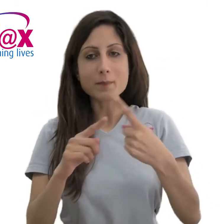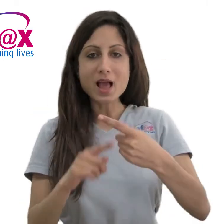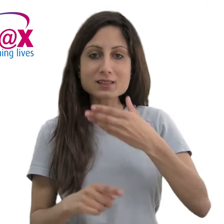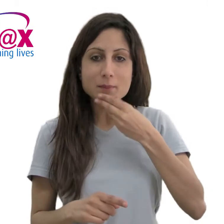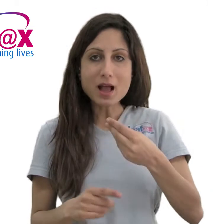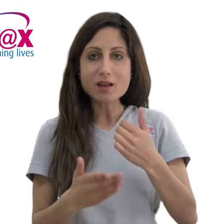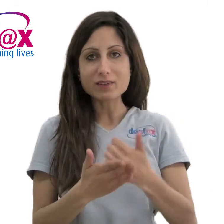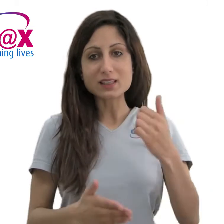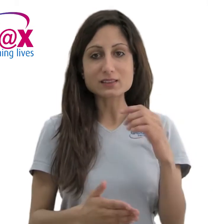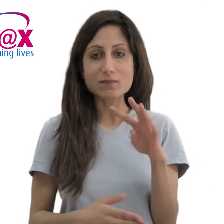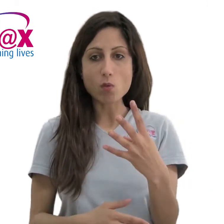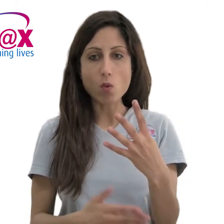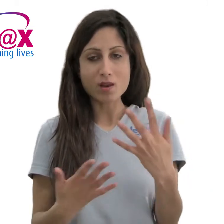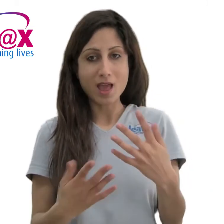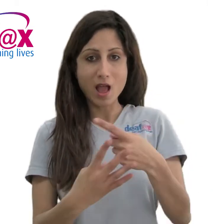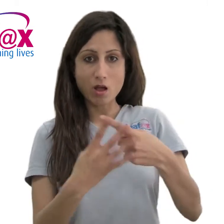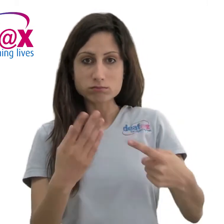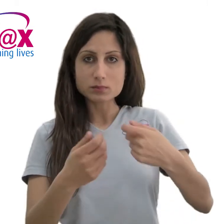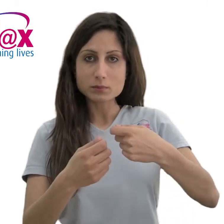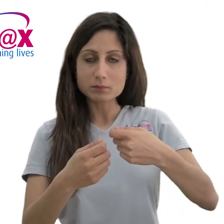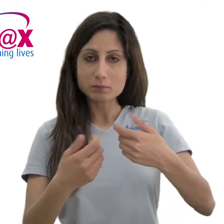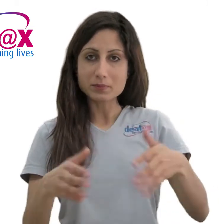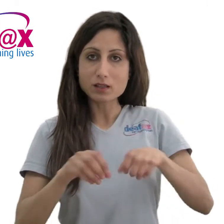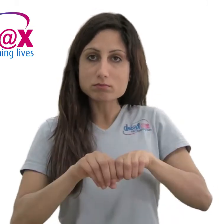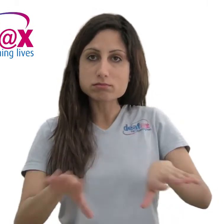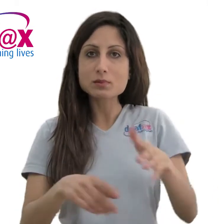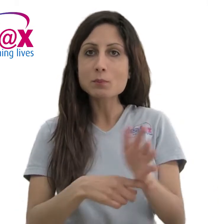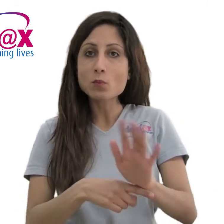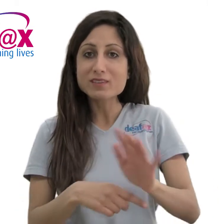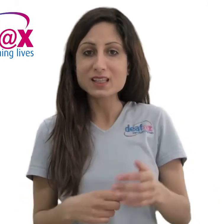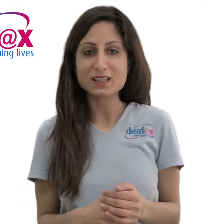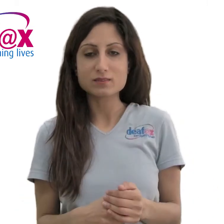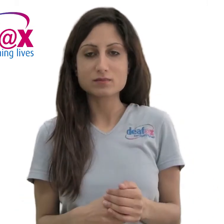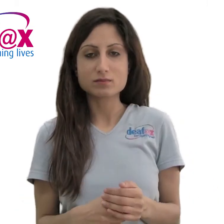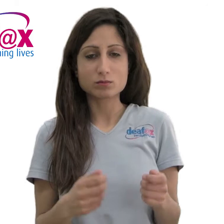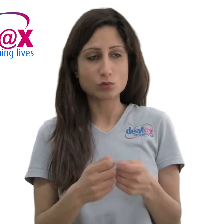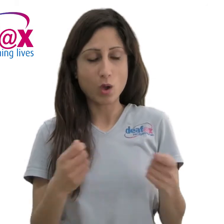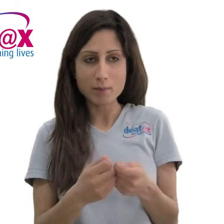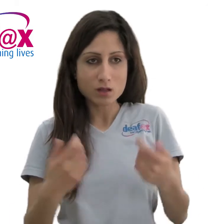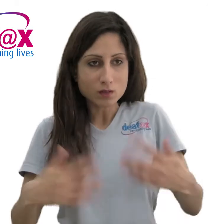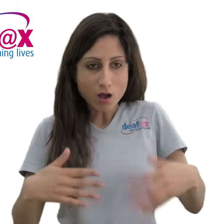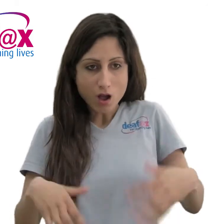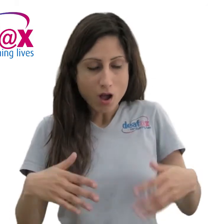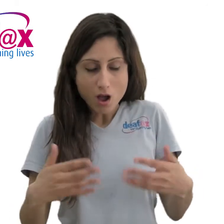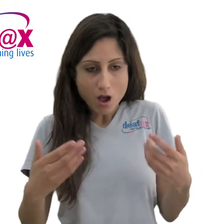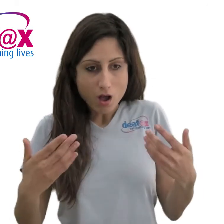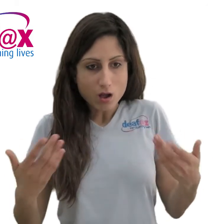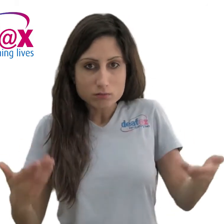X-Men, Fantastic Four, which are now being made into movies. They were full of action and plain